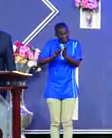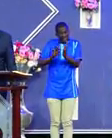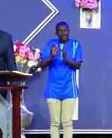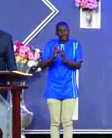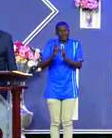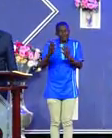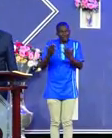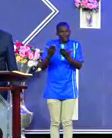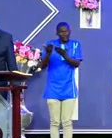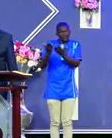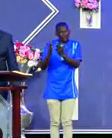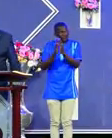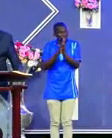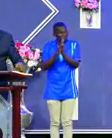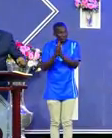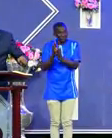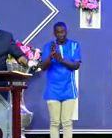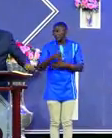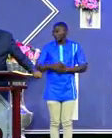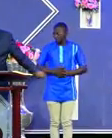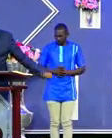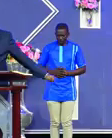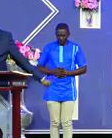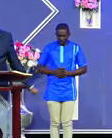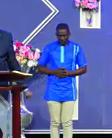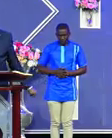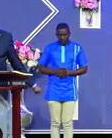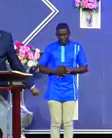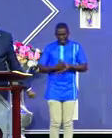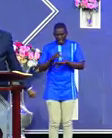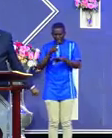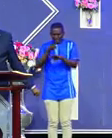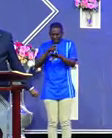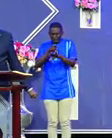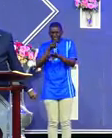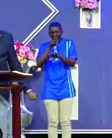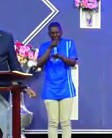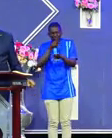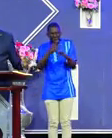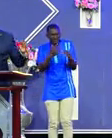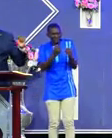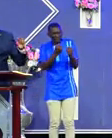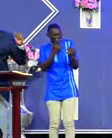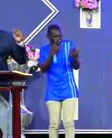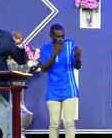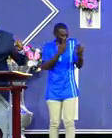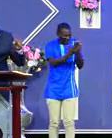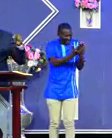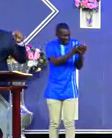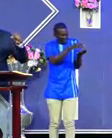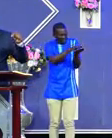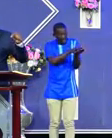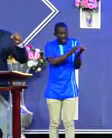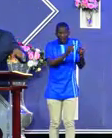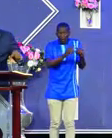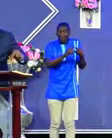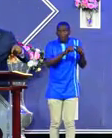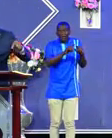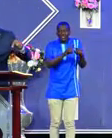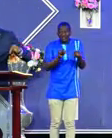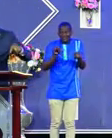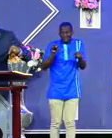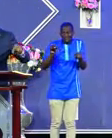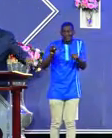read. Peter therefore was kept in prison. Petero nakumirwa mukomera. But prayer was